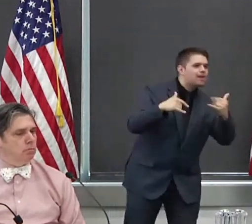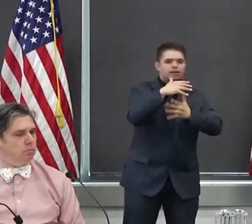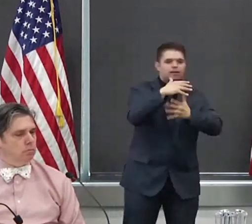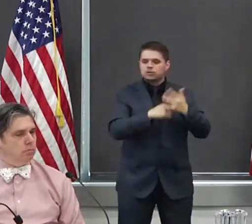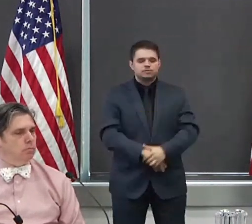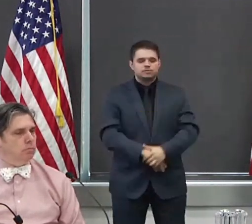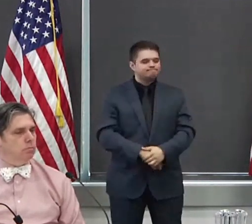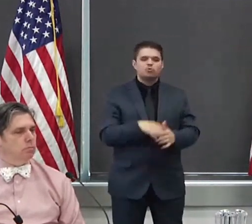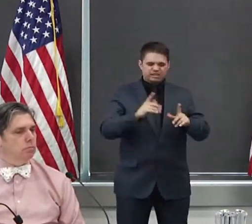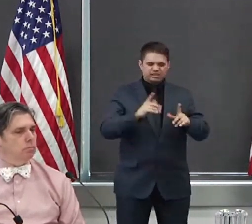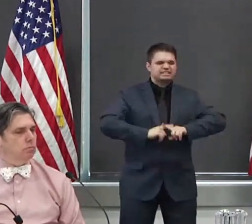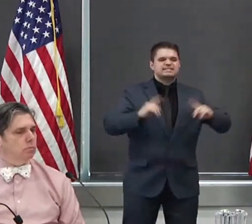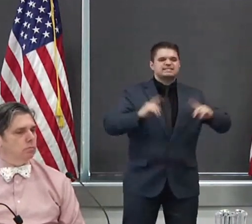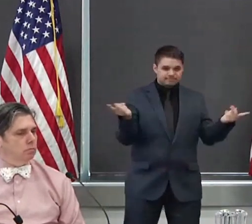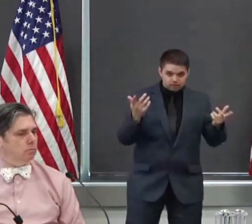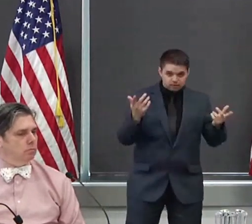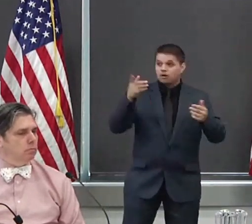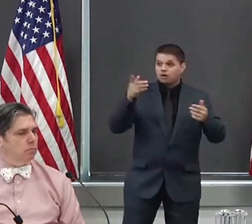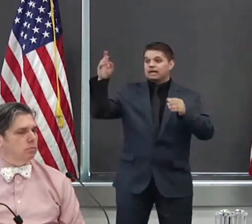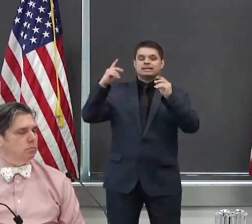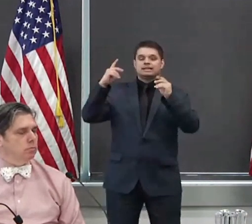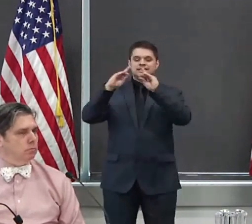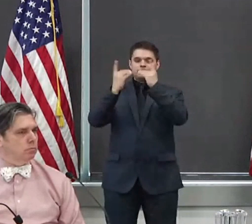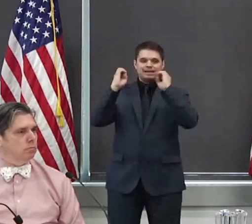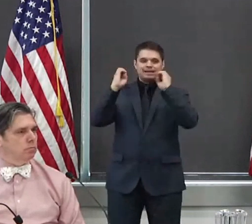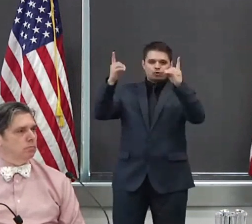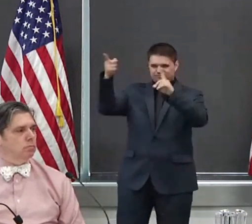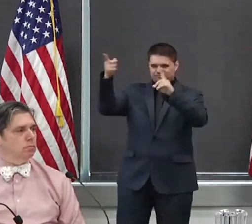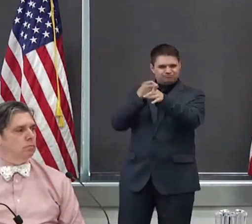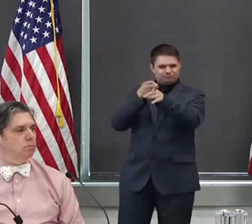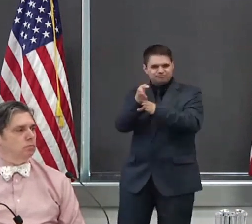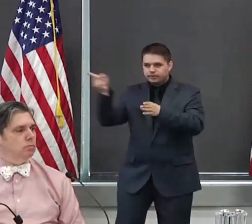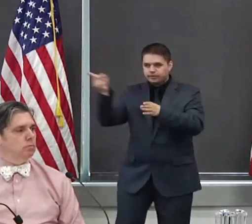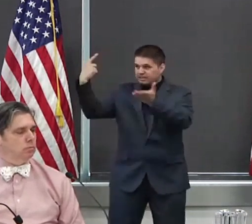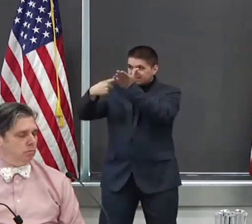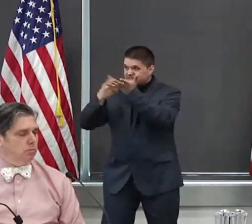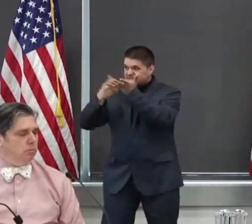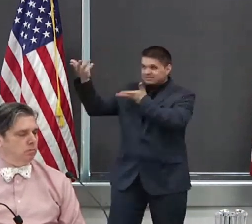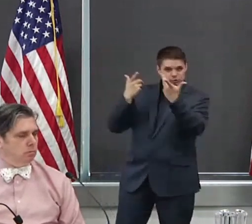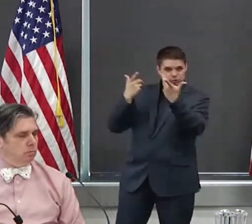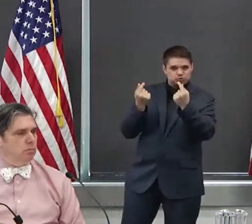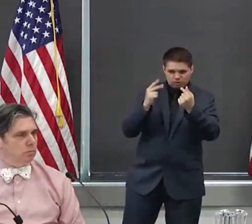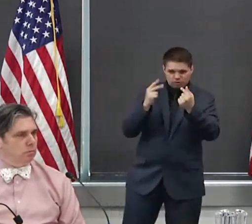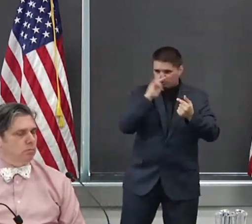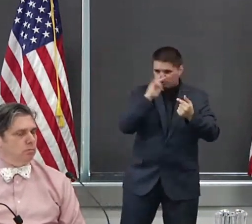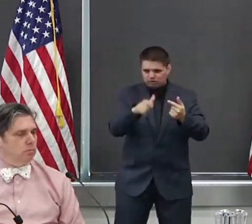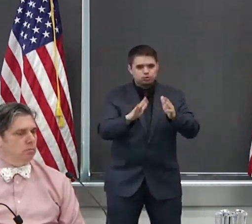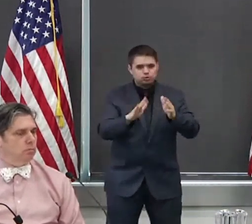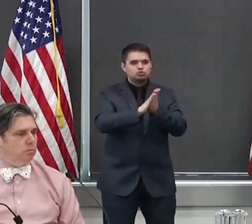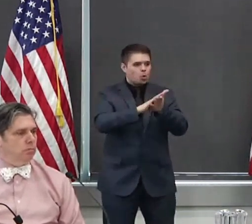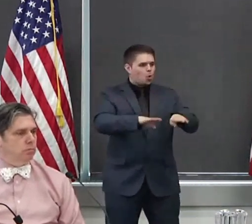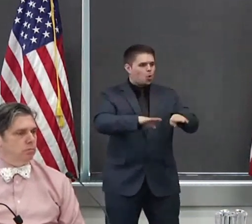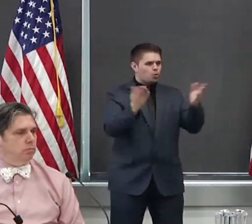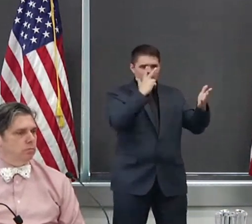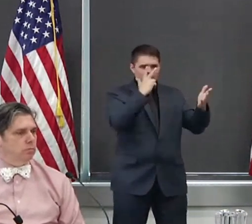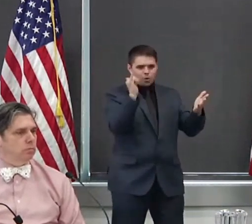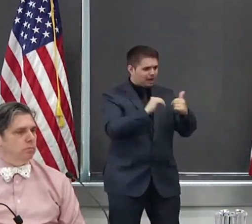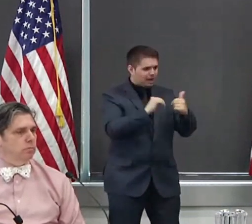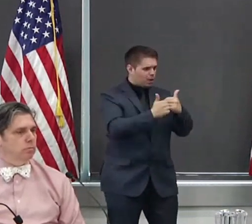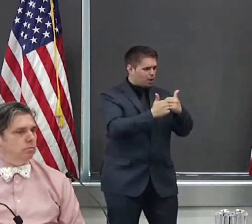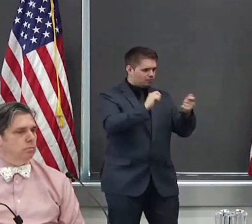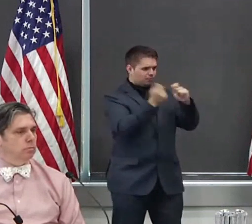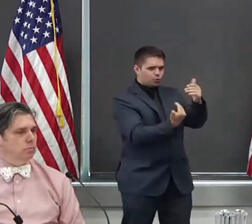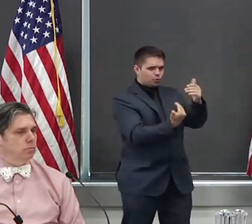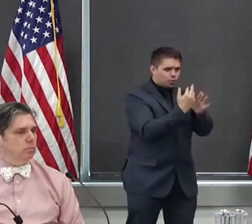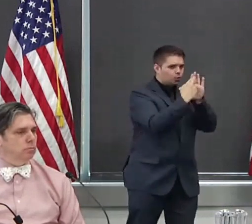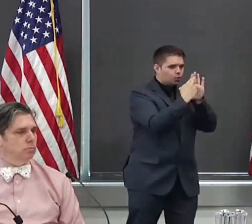with teachers, with parents, and with public health experts to figure out how we do this in